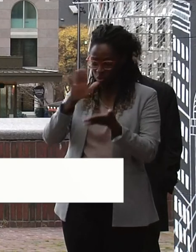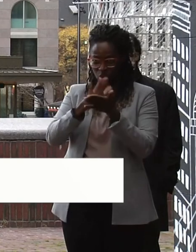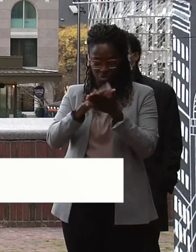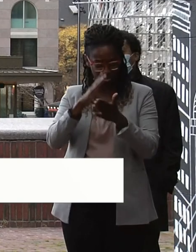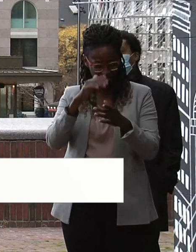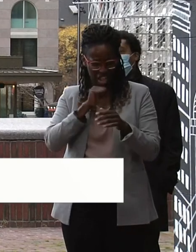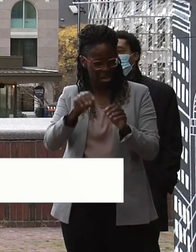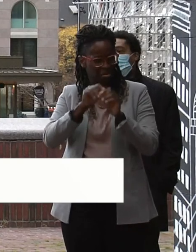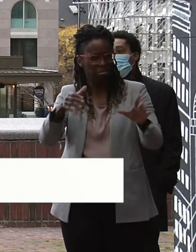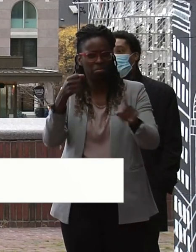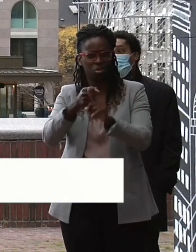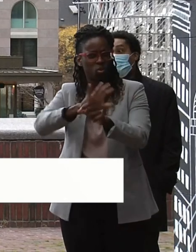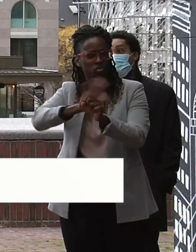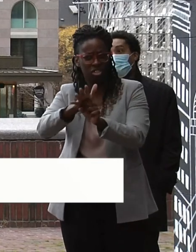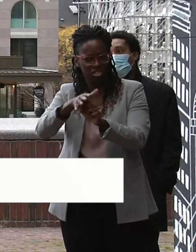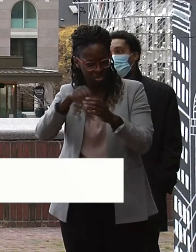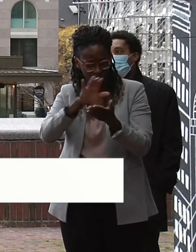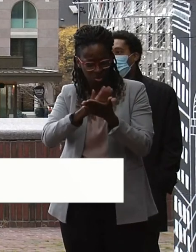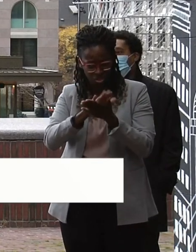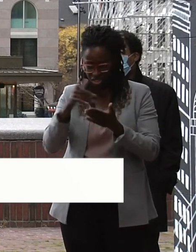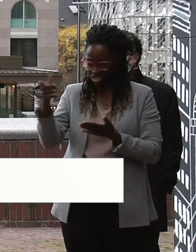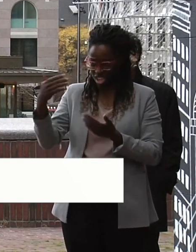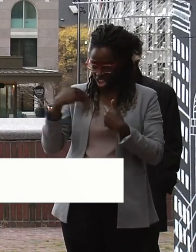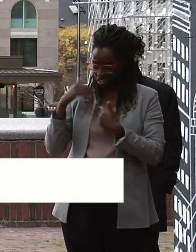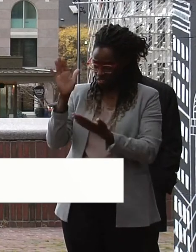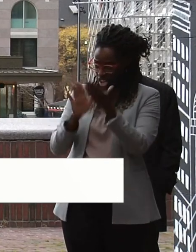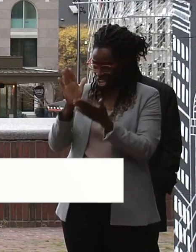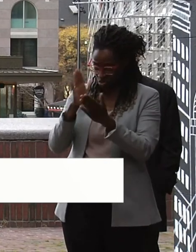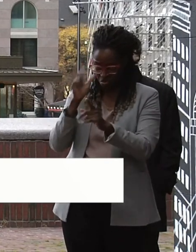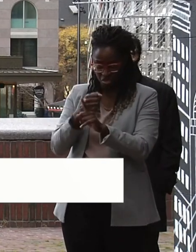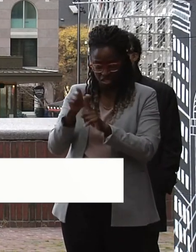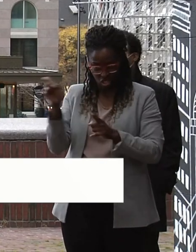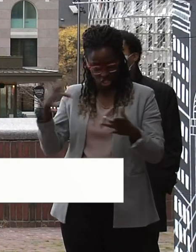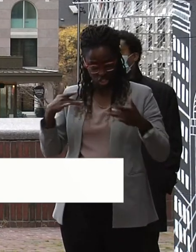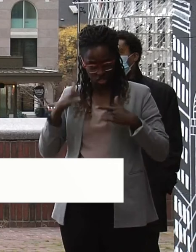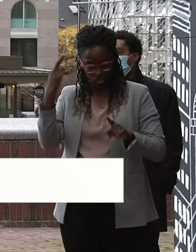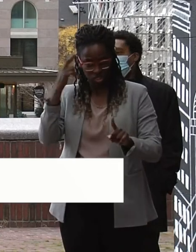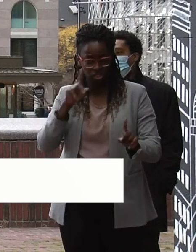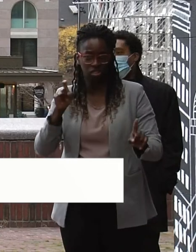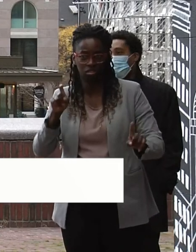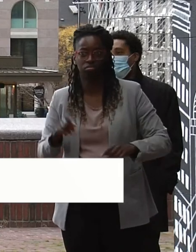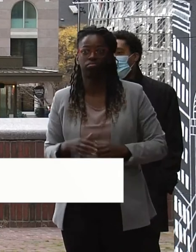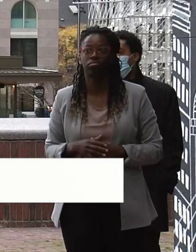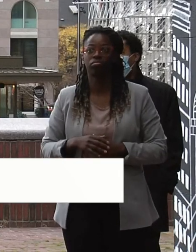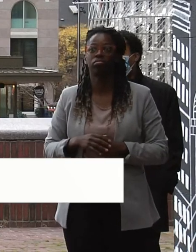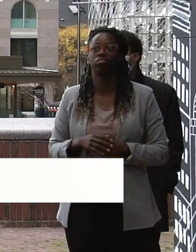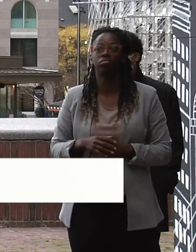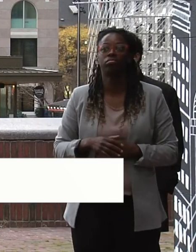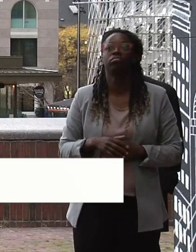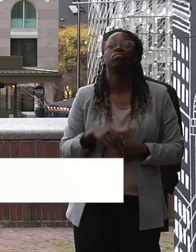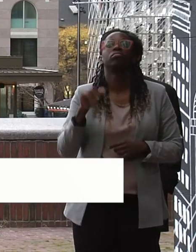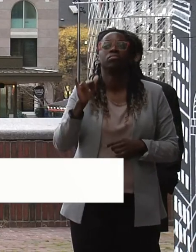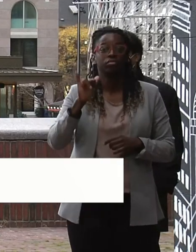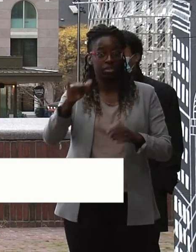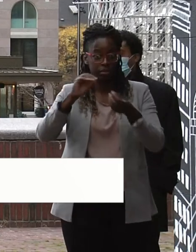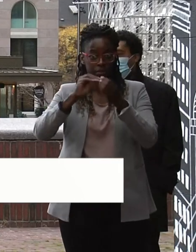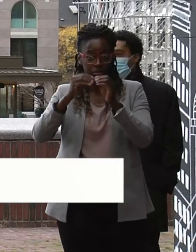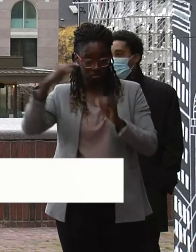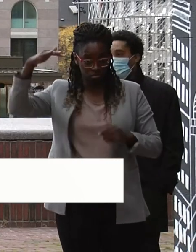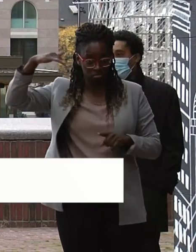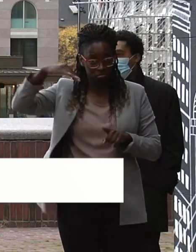though cases are surging everywhere? I think when the numbers get safe, we will open in-person learning, and we will begin. We will resume our